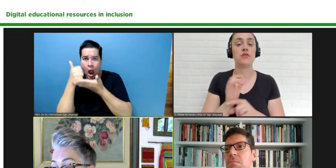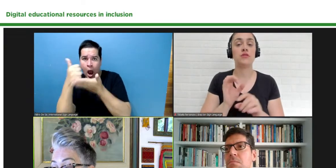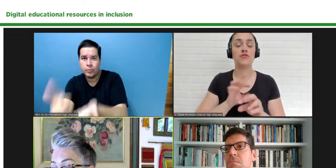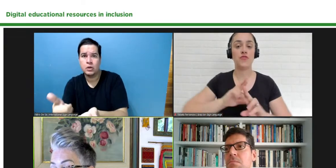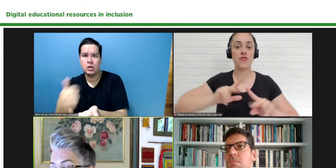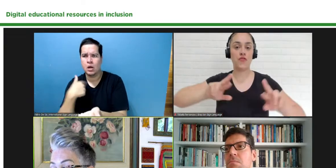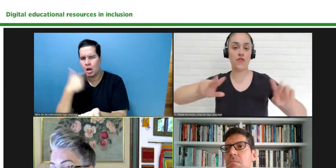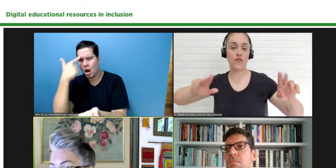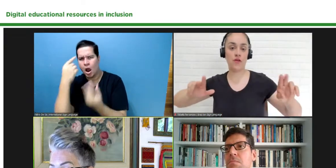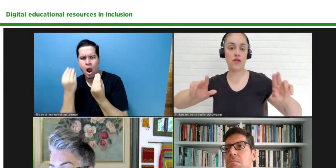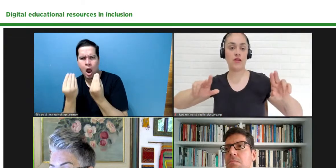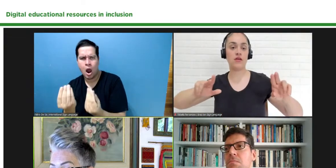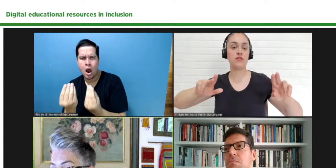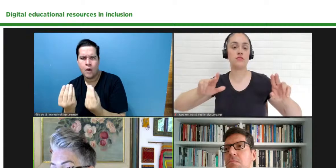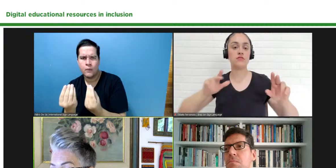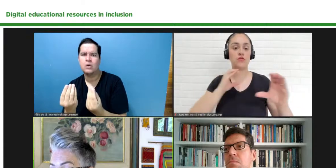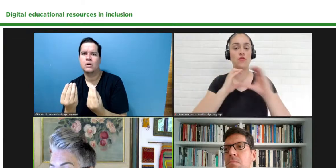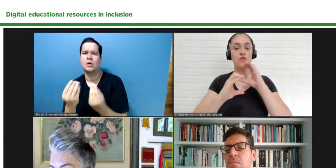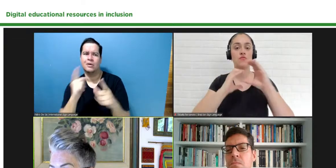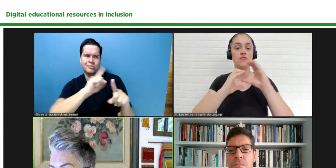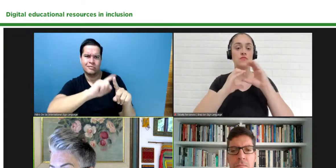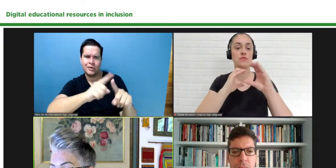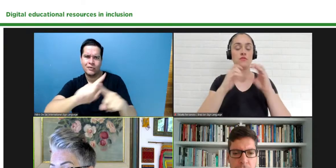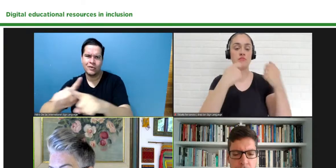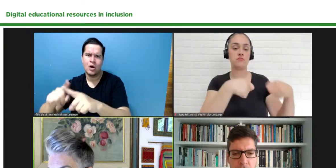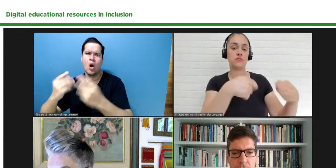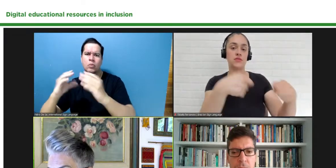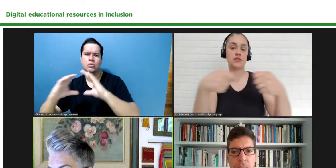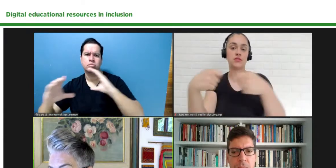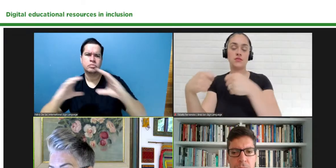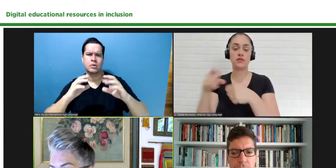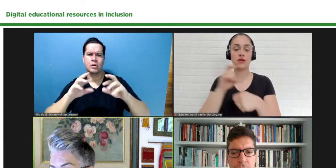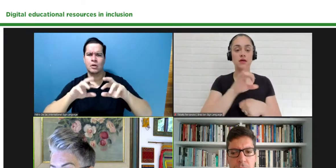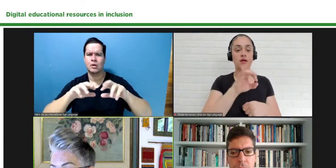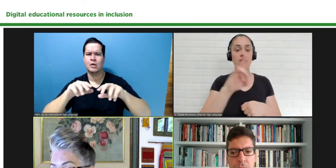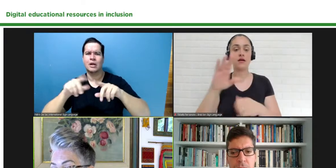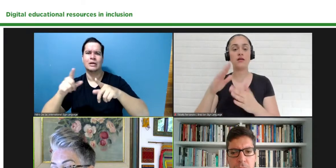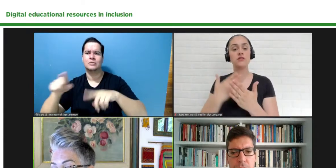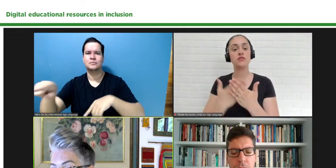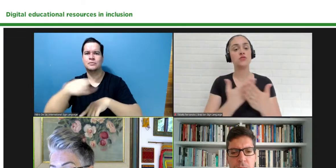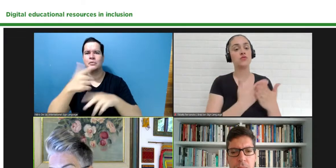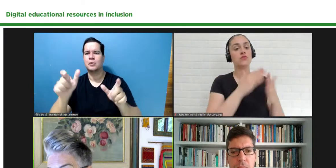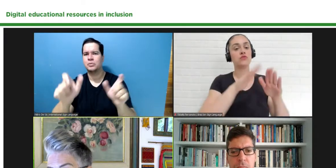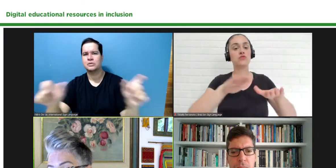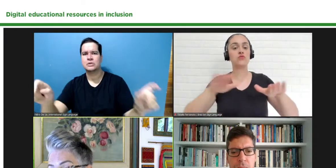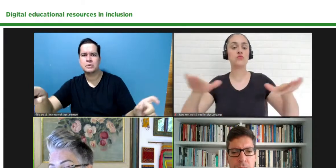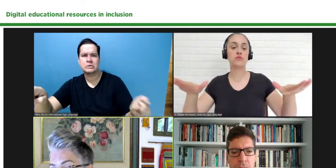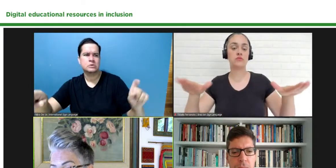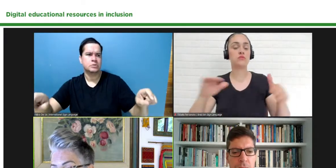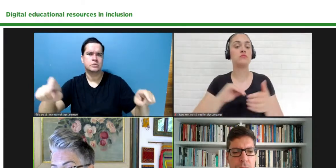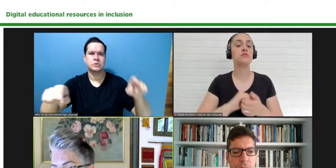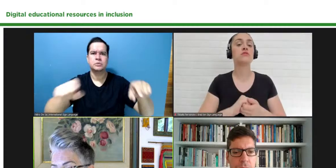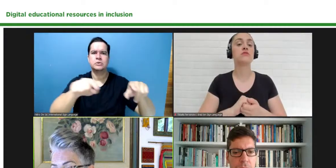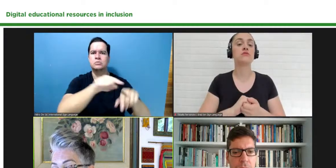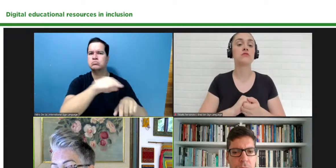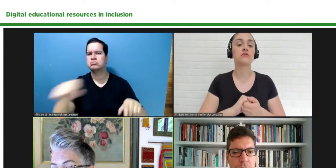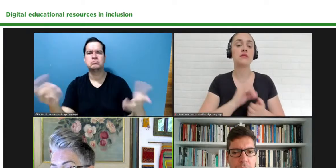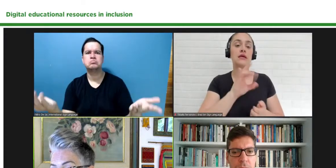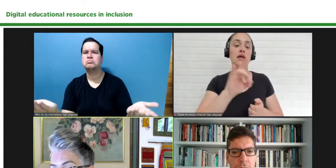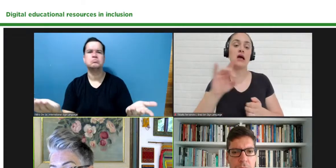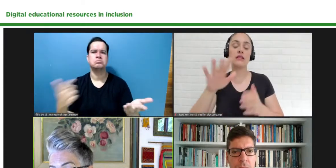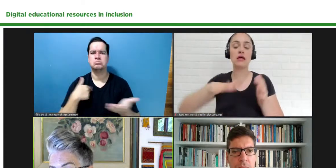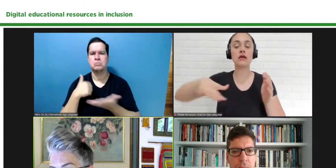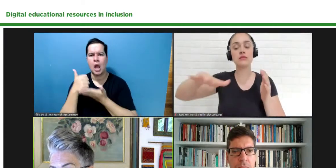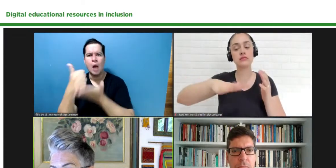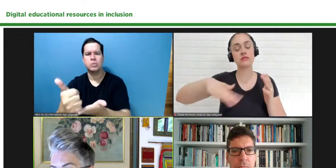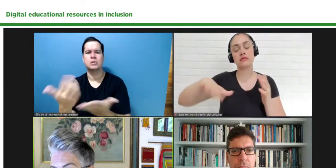multiple communication needs of each student with and without disabilities in each and every classroom. We